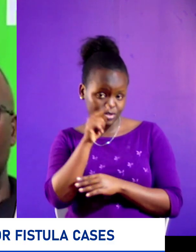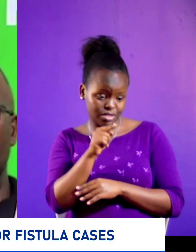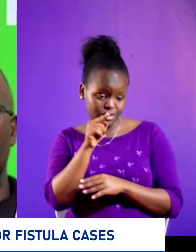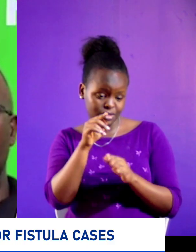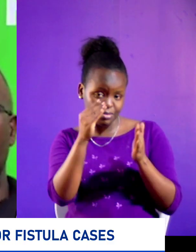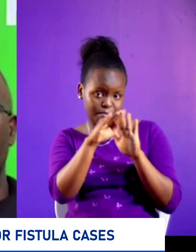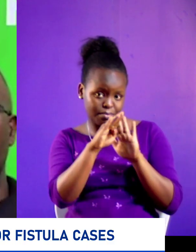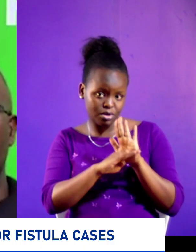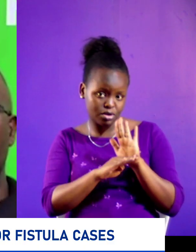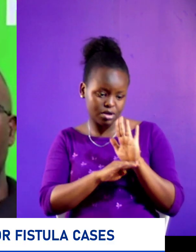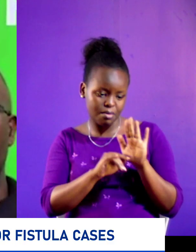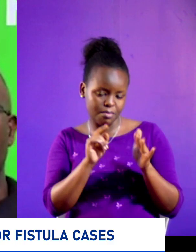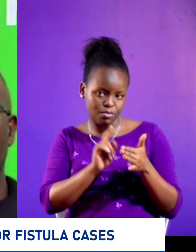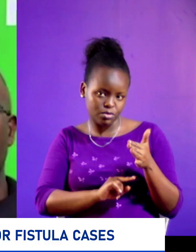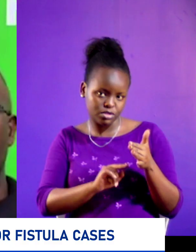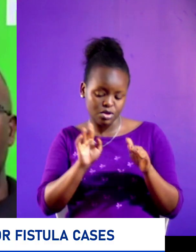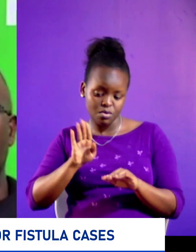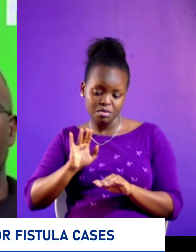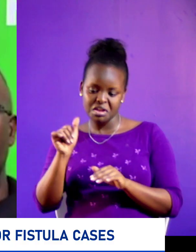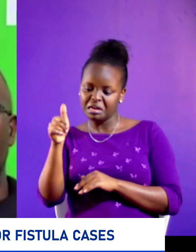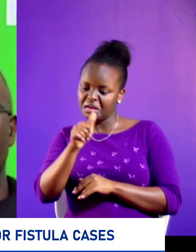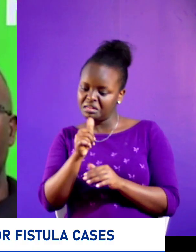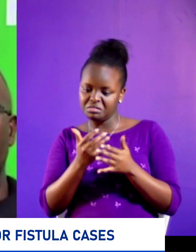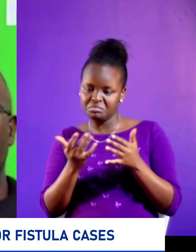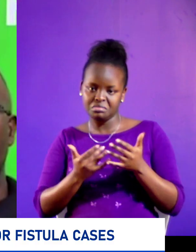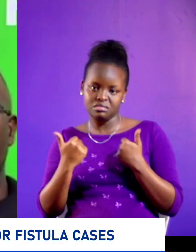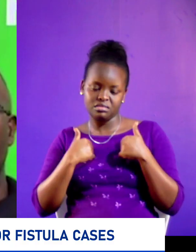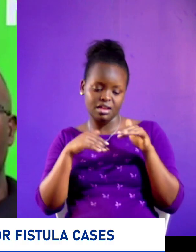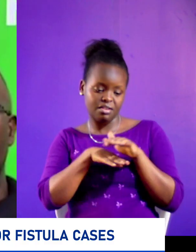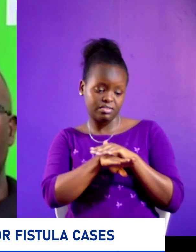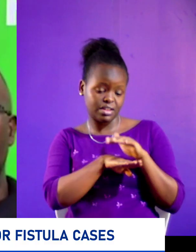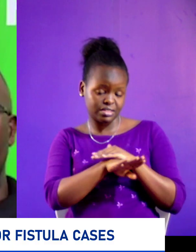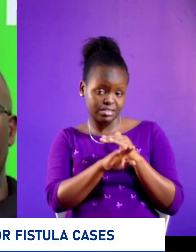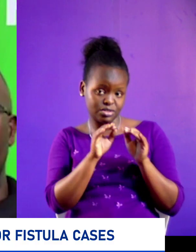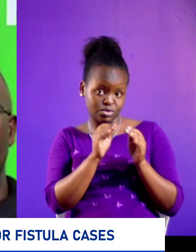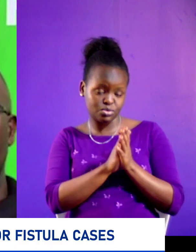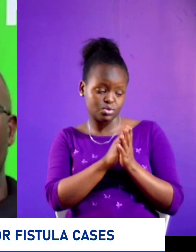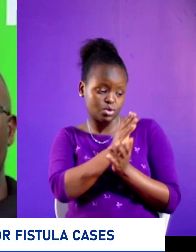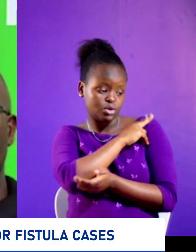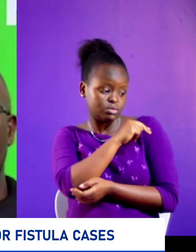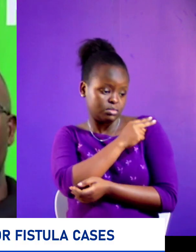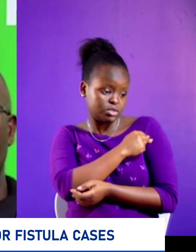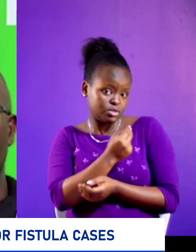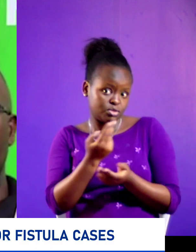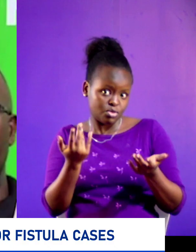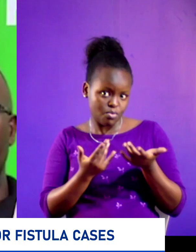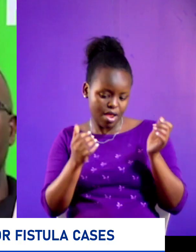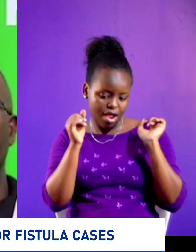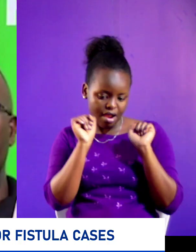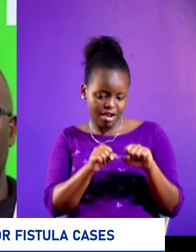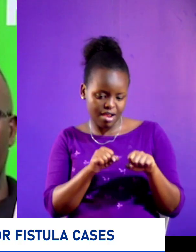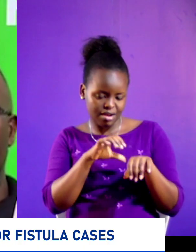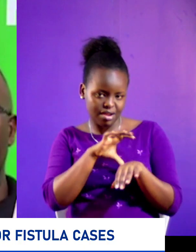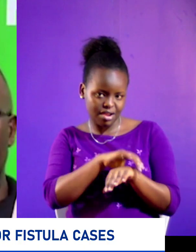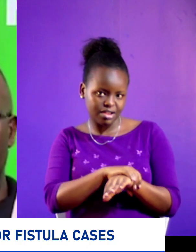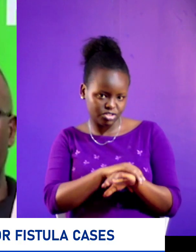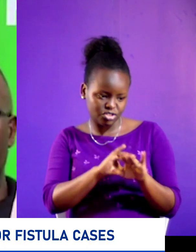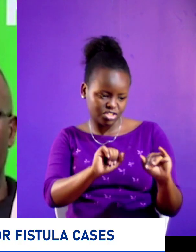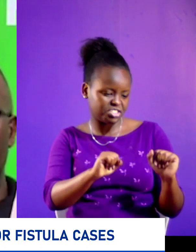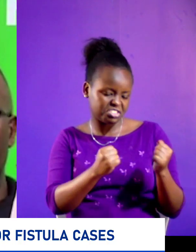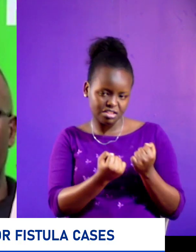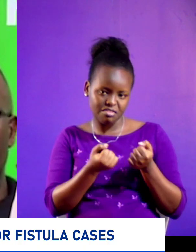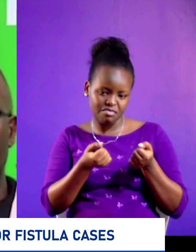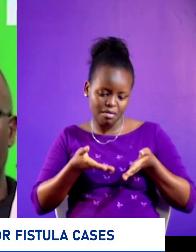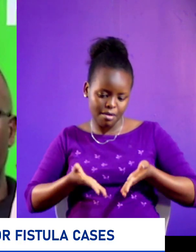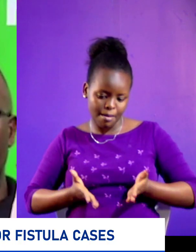women, wherever they are, they have access to facilities where they can have safe